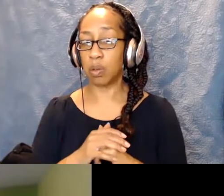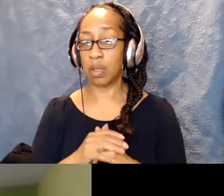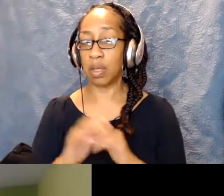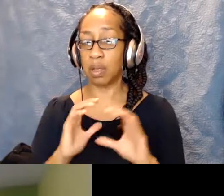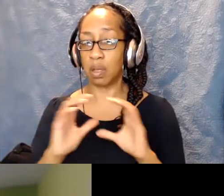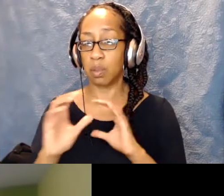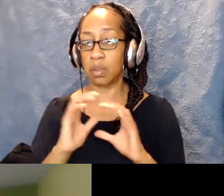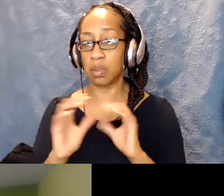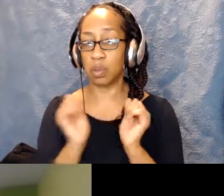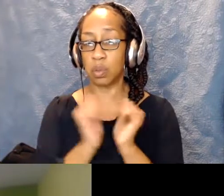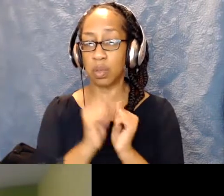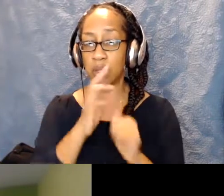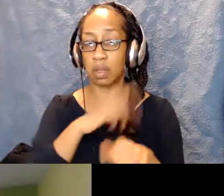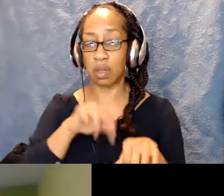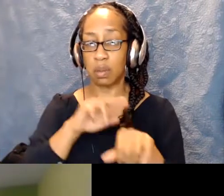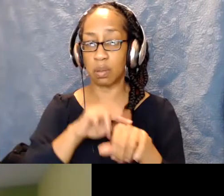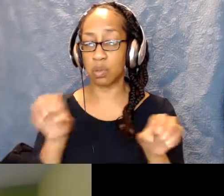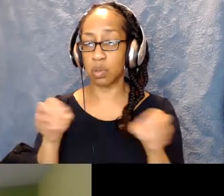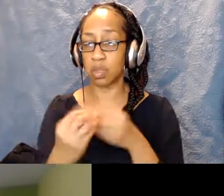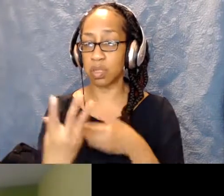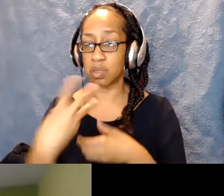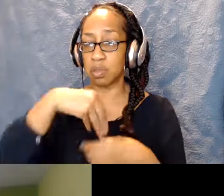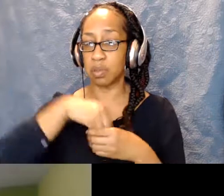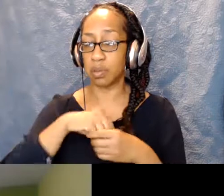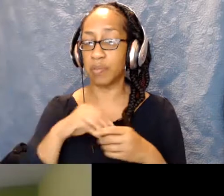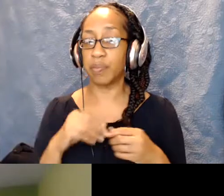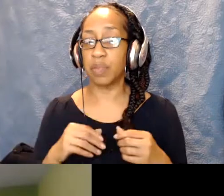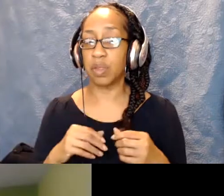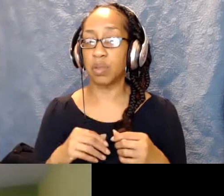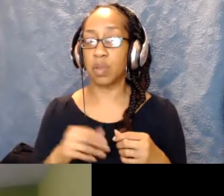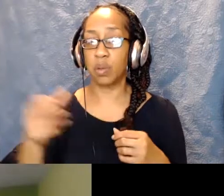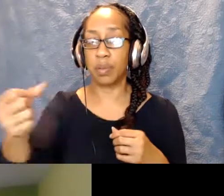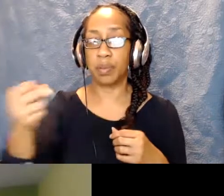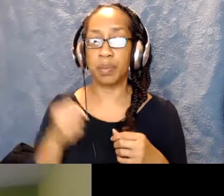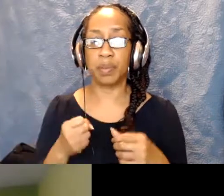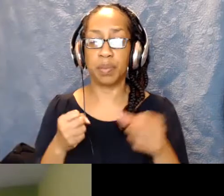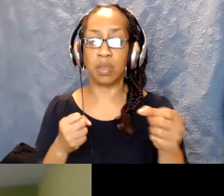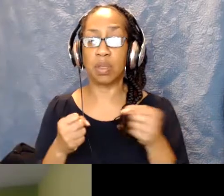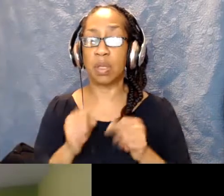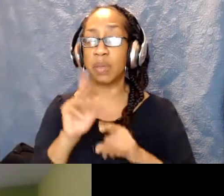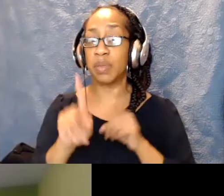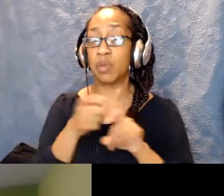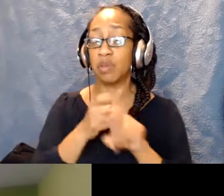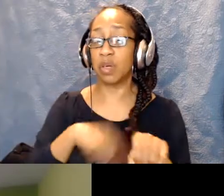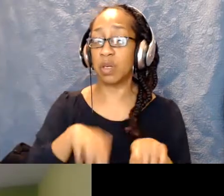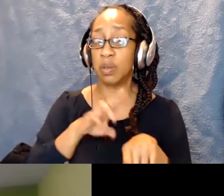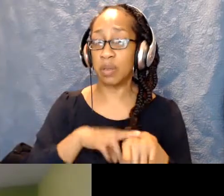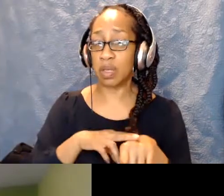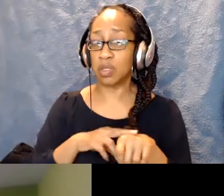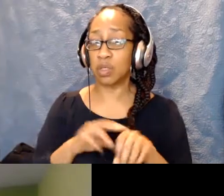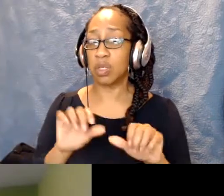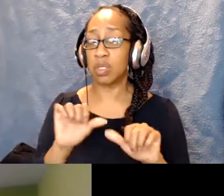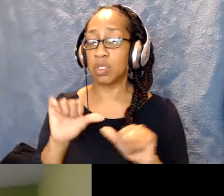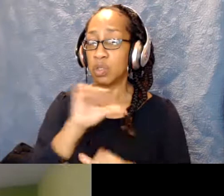that are involved in this work. And so we brought together folks from the National Association of State Directors of Special